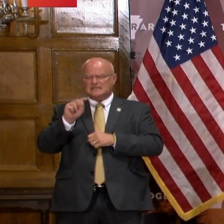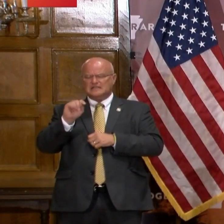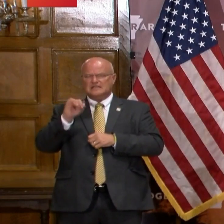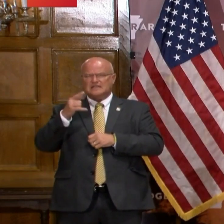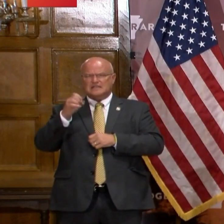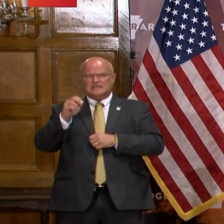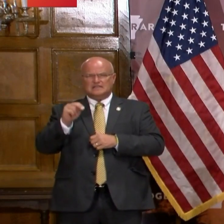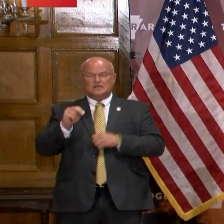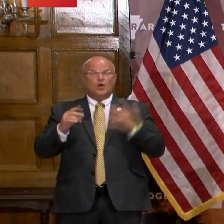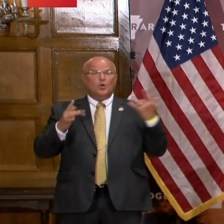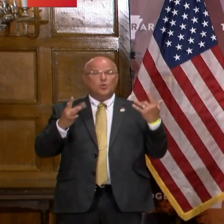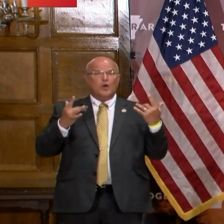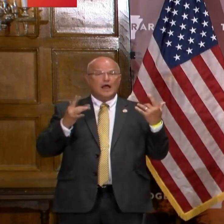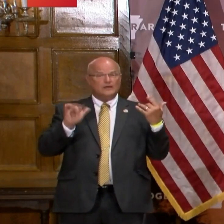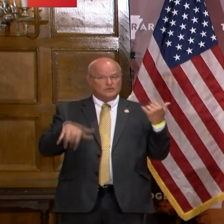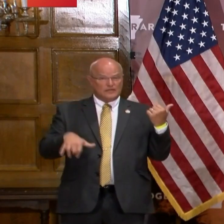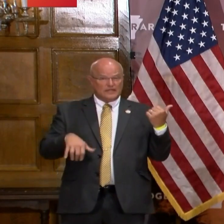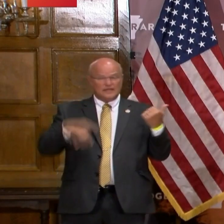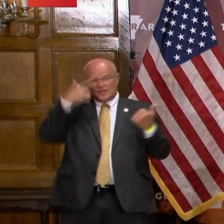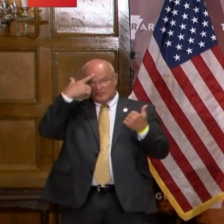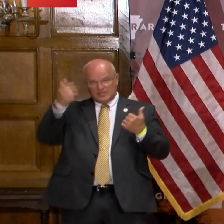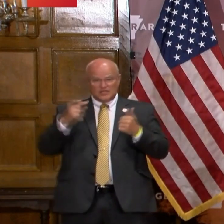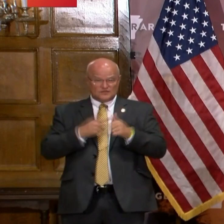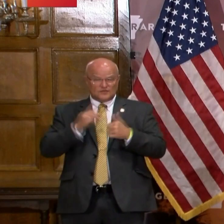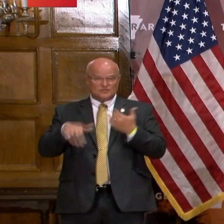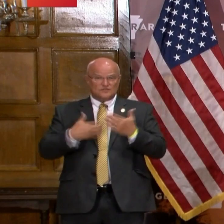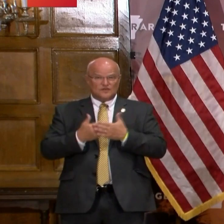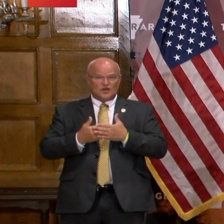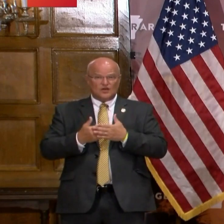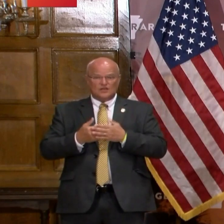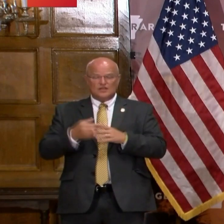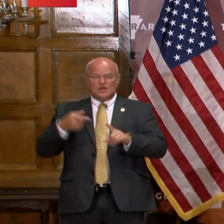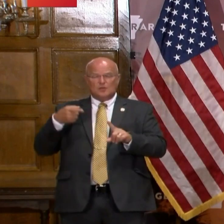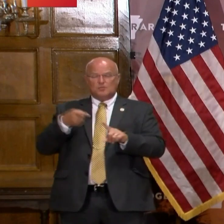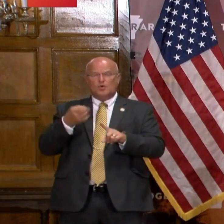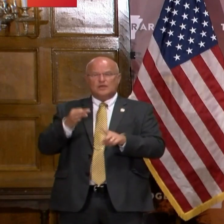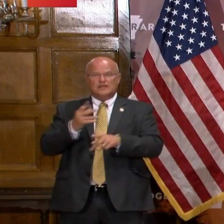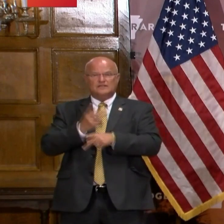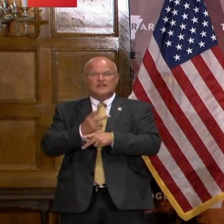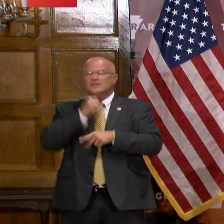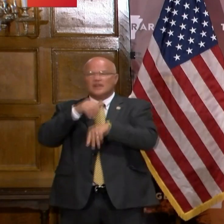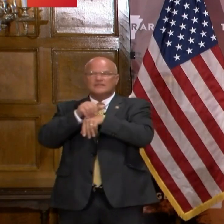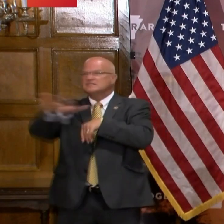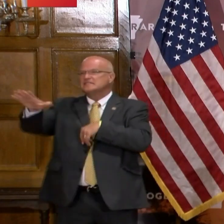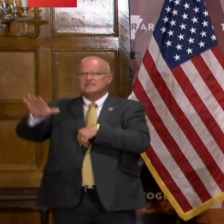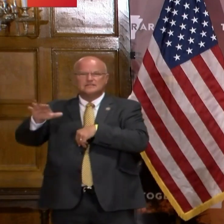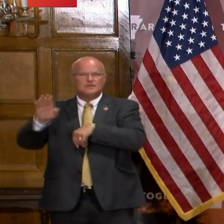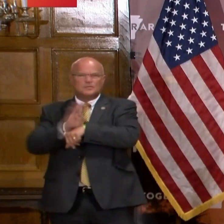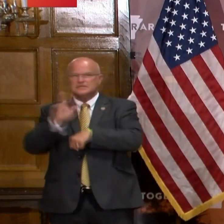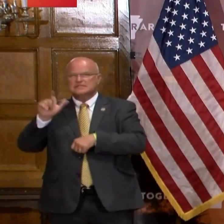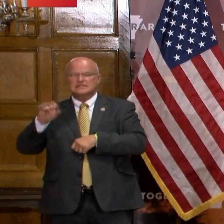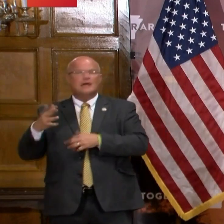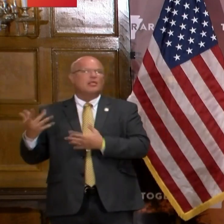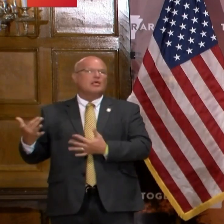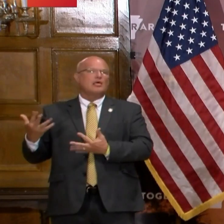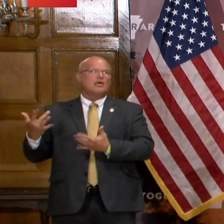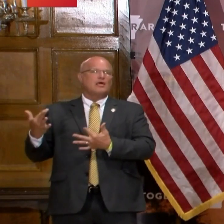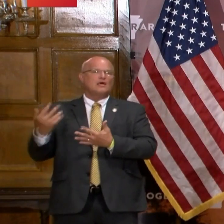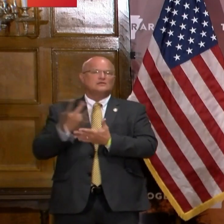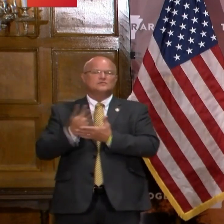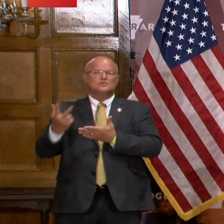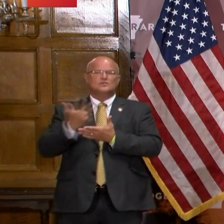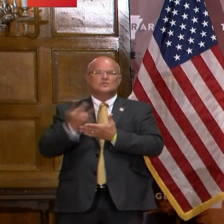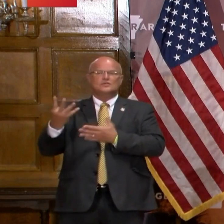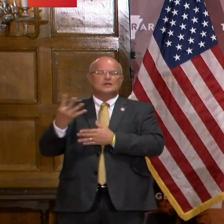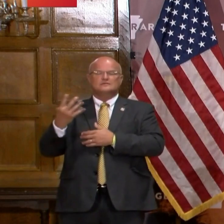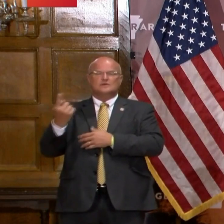going there. Why would we go there? Because first of all, it's point of care. You don't have to send them to a commercial lab that it might take 2, 3,